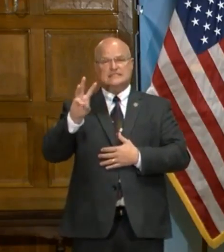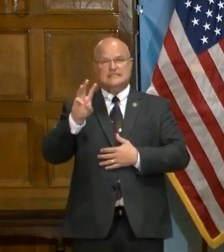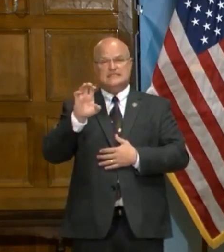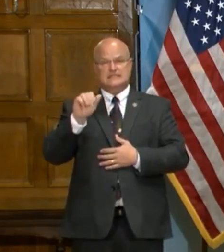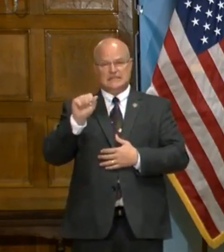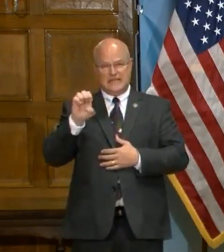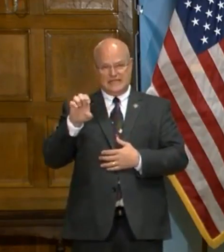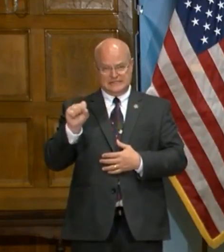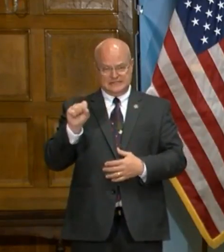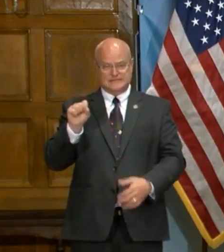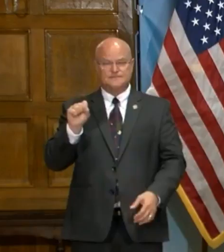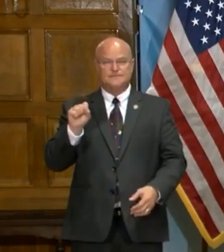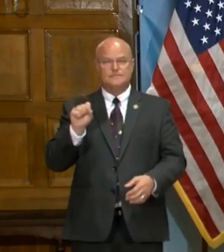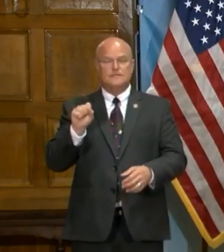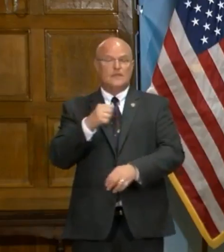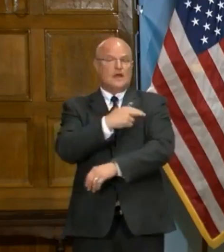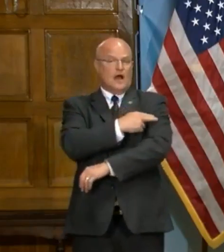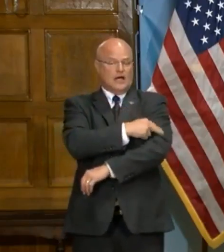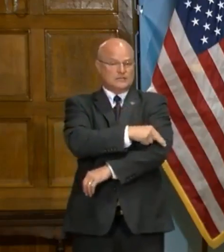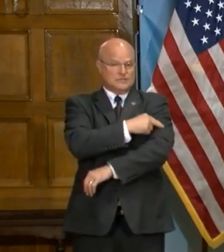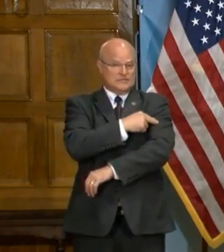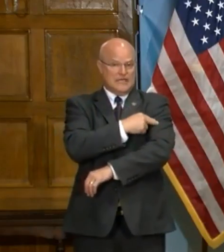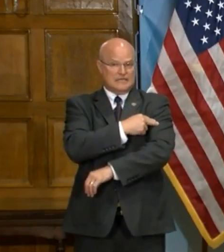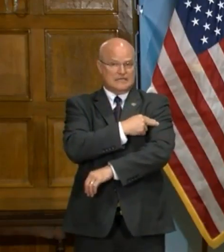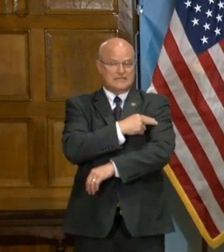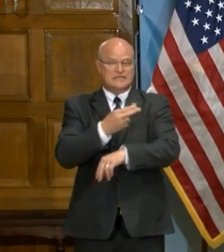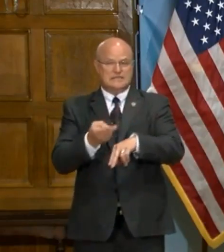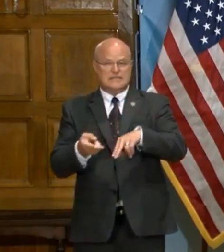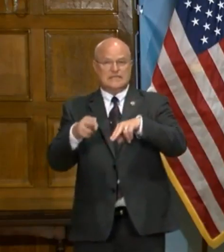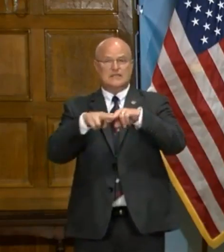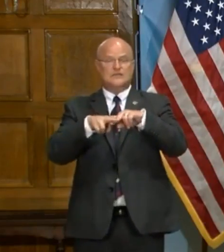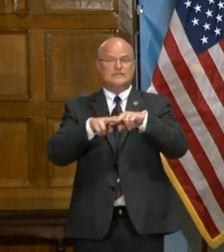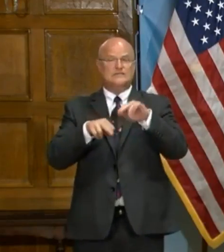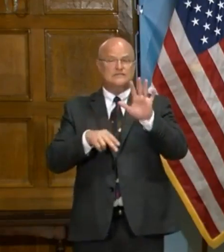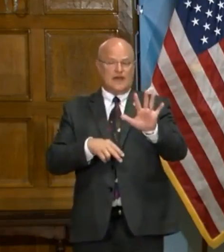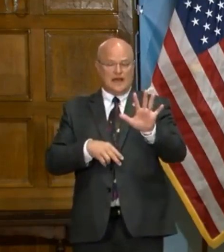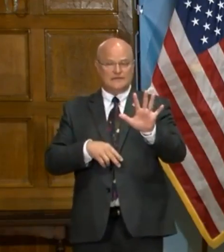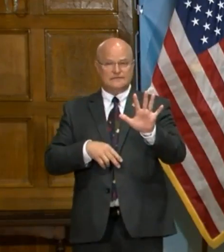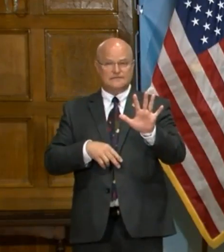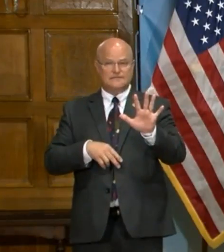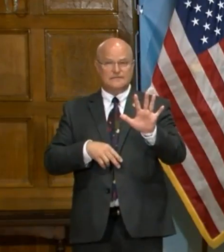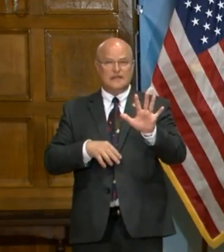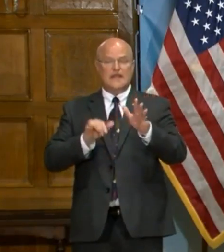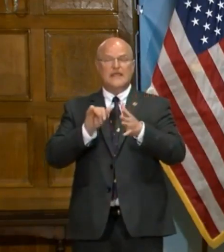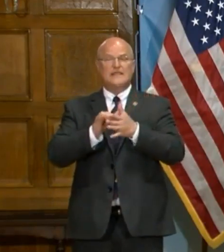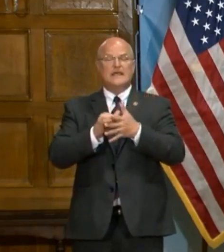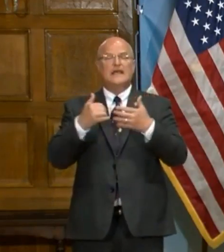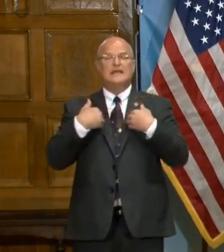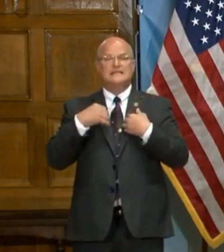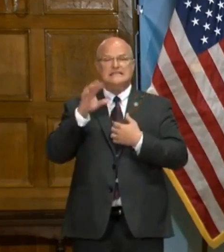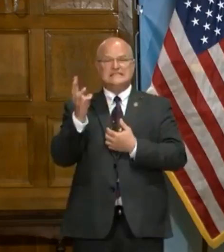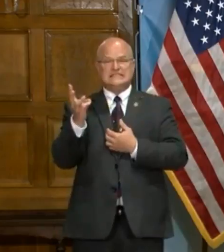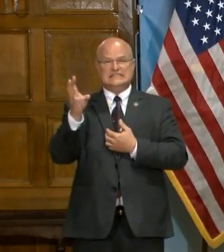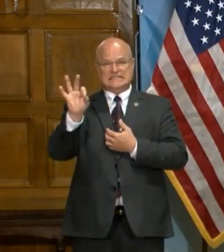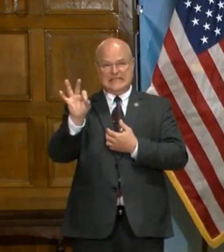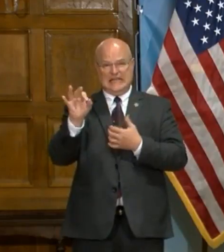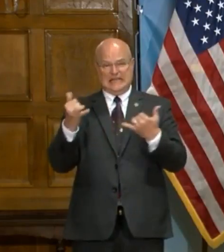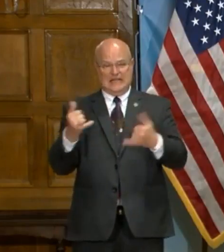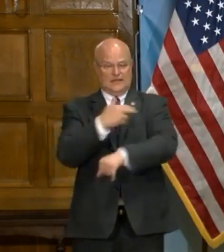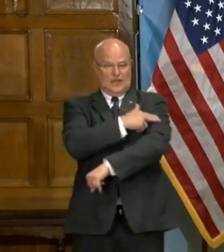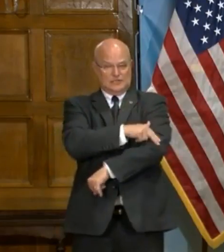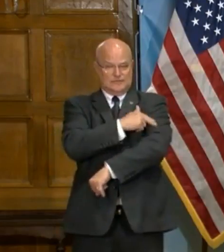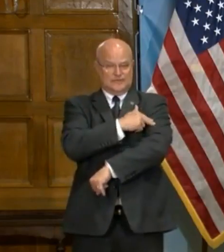4,366 cases. In terms of hospitalizations, we've had an increase of 5. That gives us 69 currently